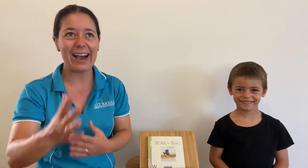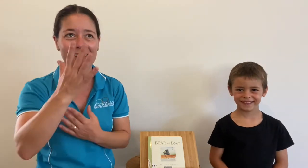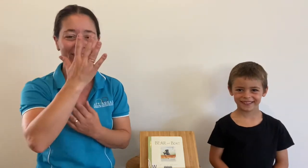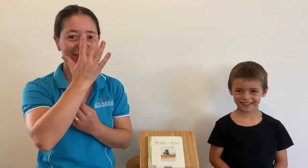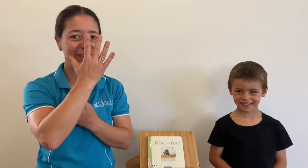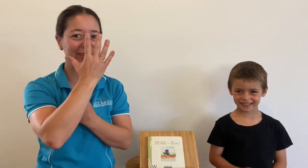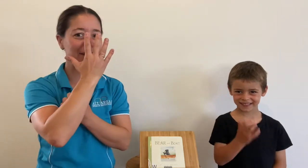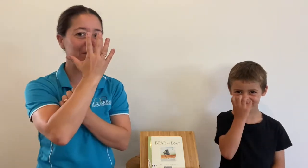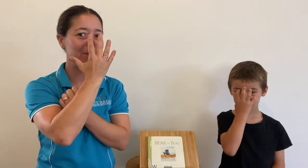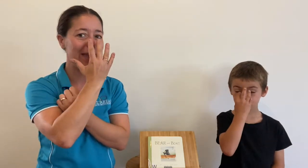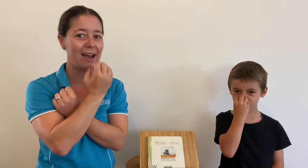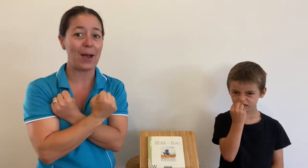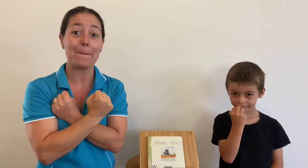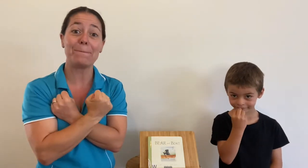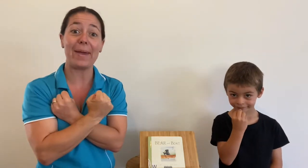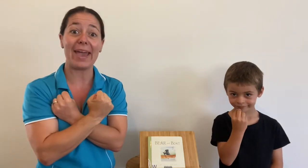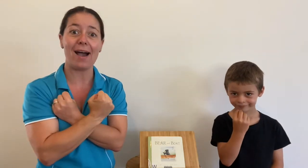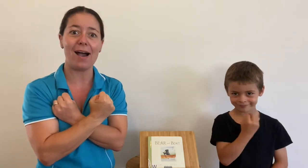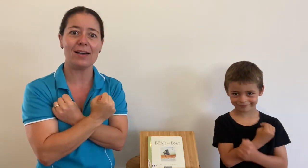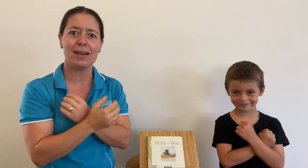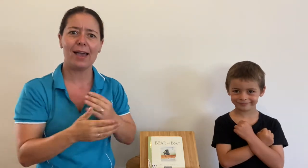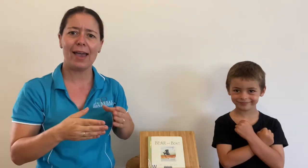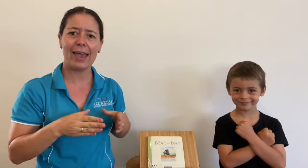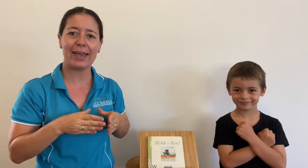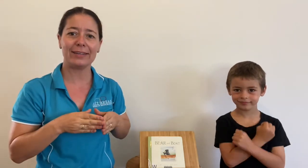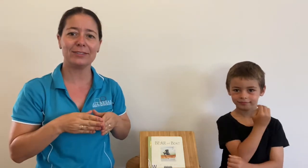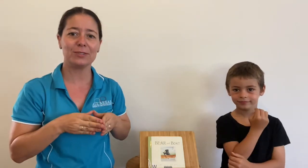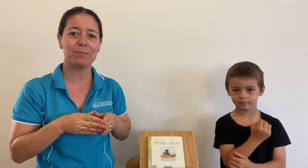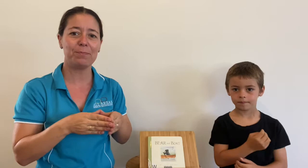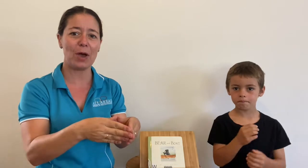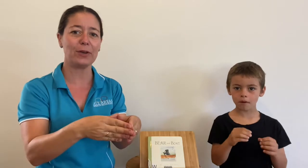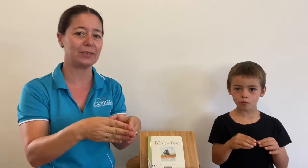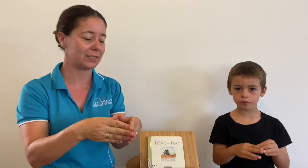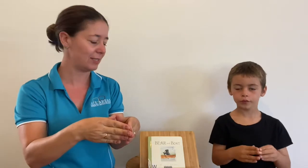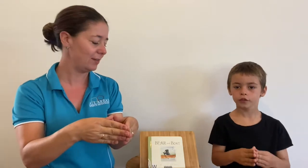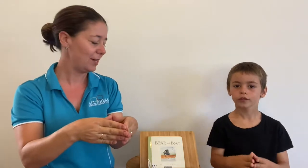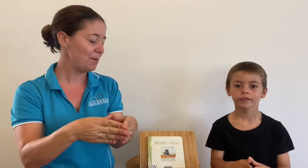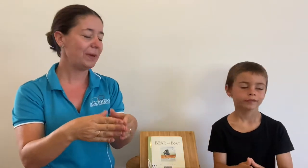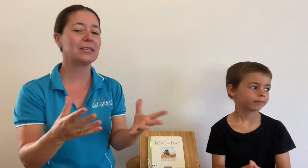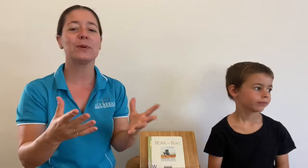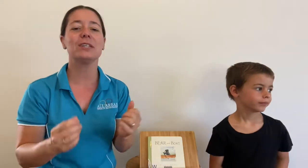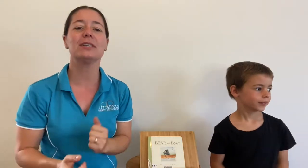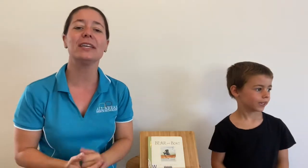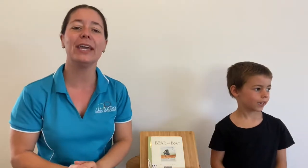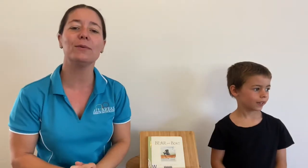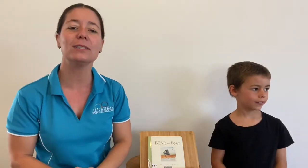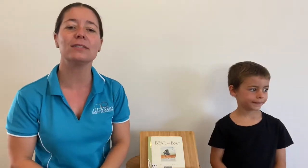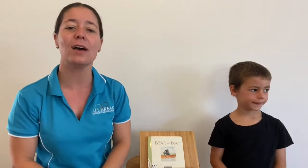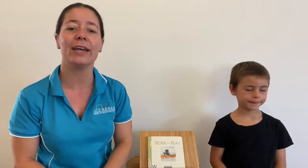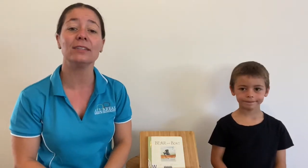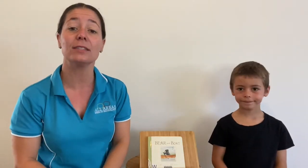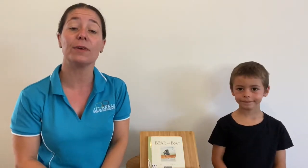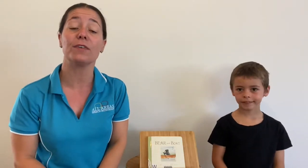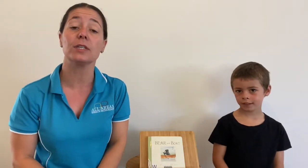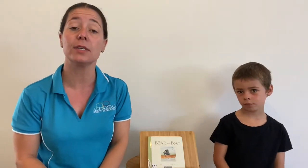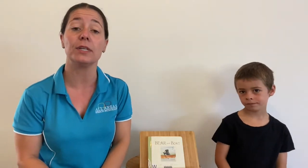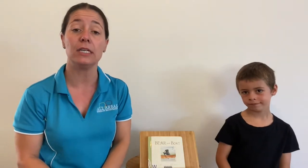Let's do the sign for bear. Bear and boat. Because we're using keyword signs, so we're focusing on